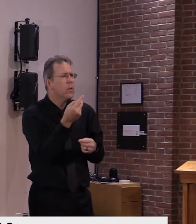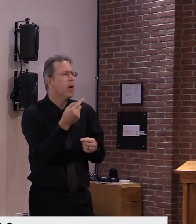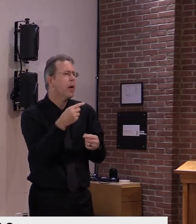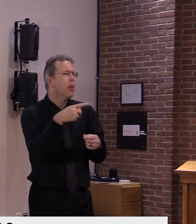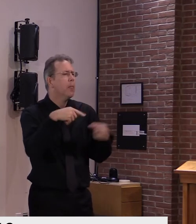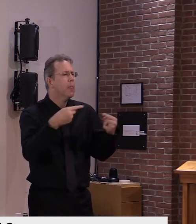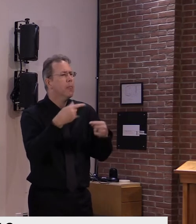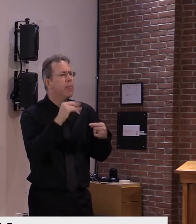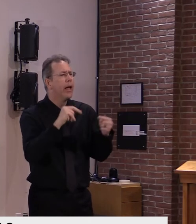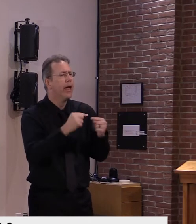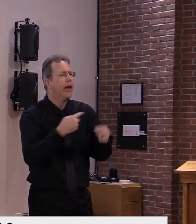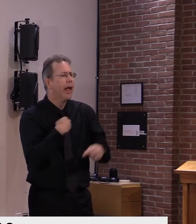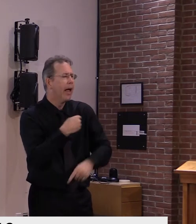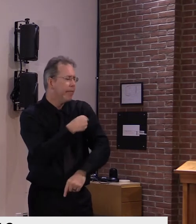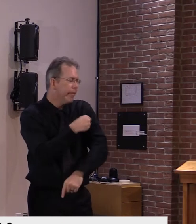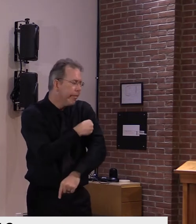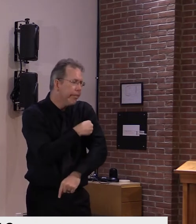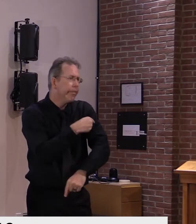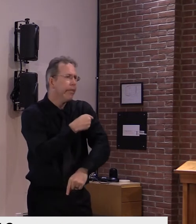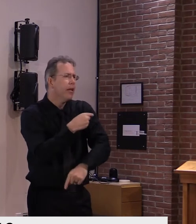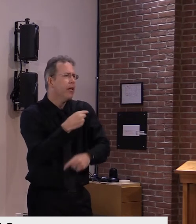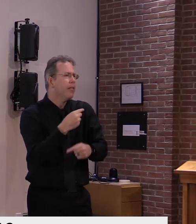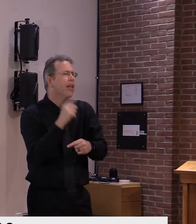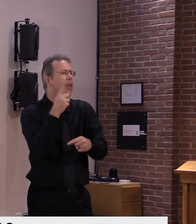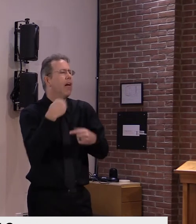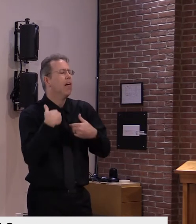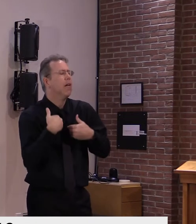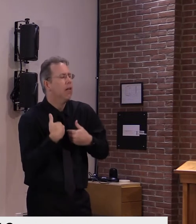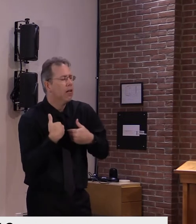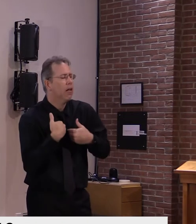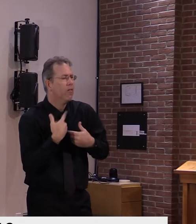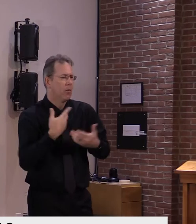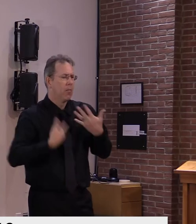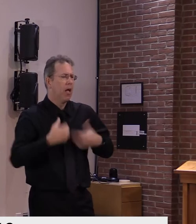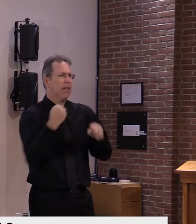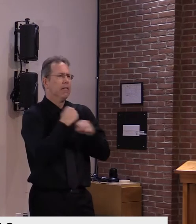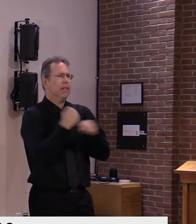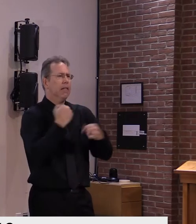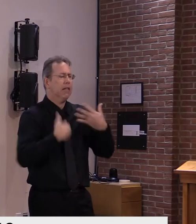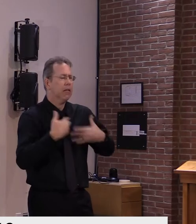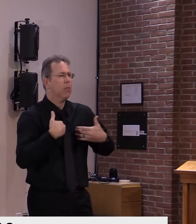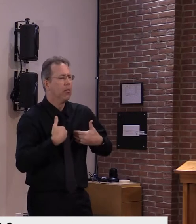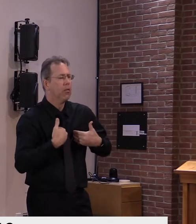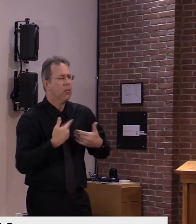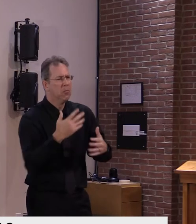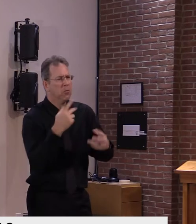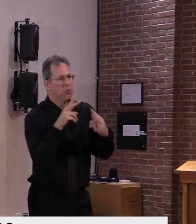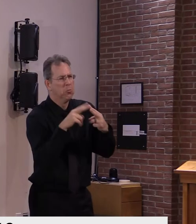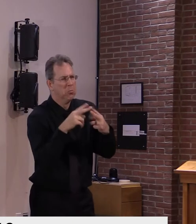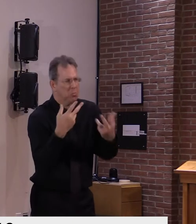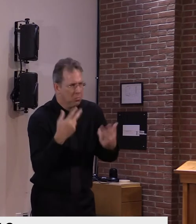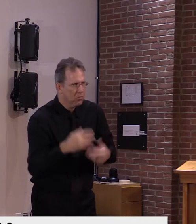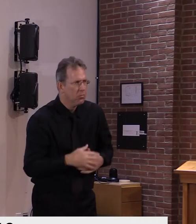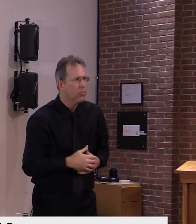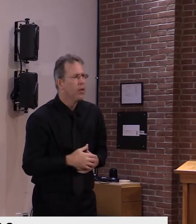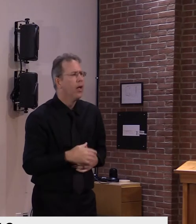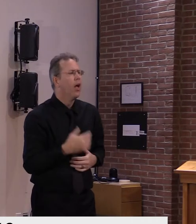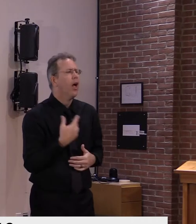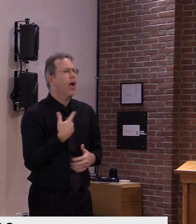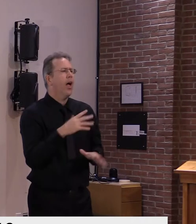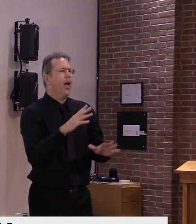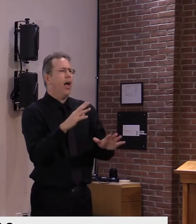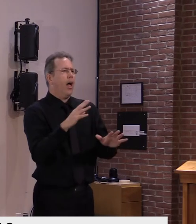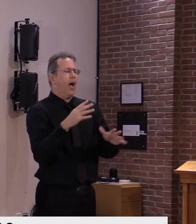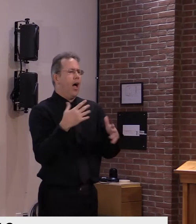but not many. Mm-hmm. But again, I don't want to say that that's gospel at this point in time because we